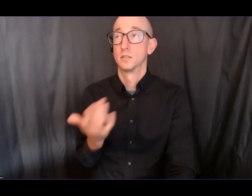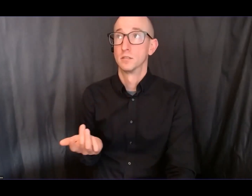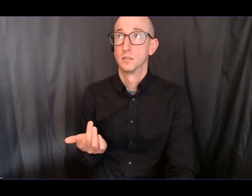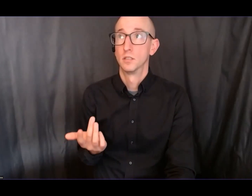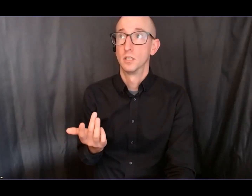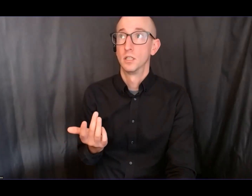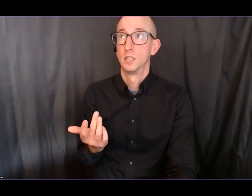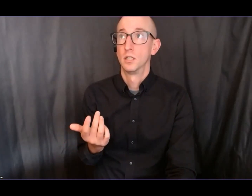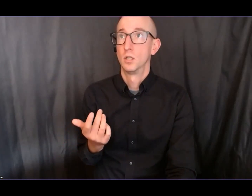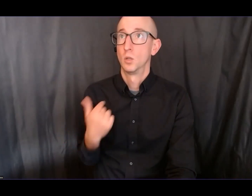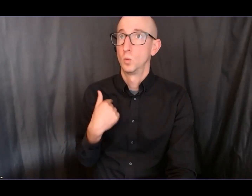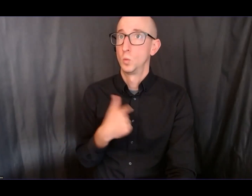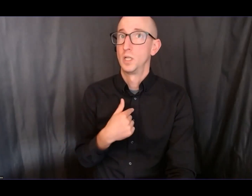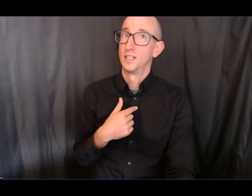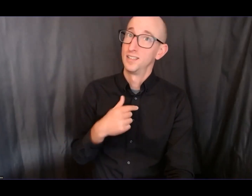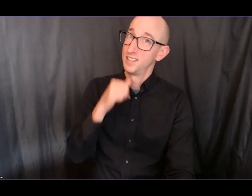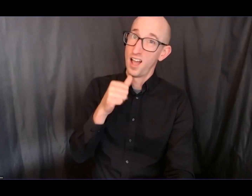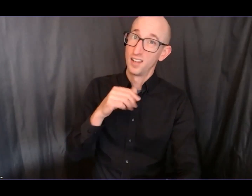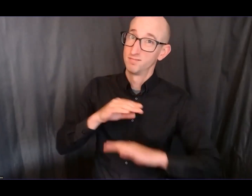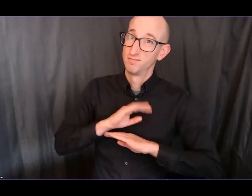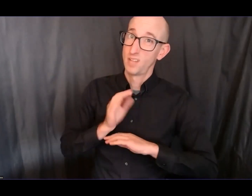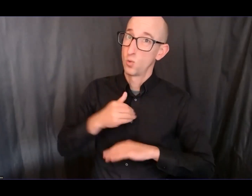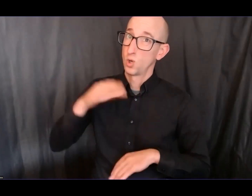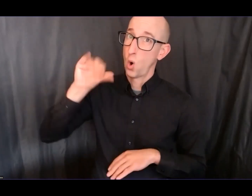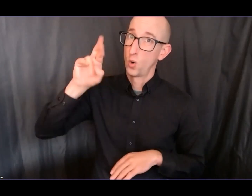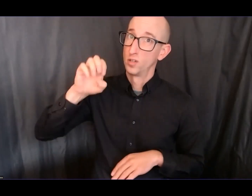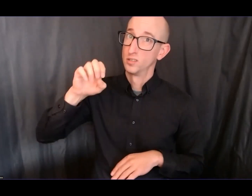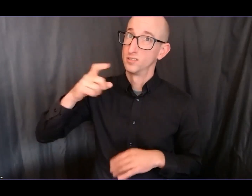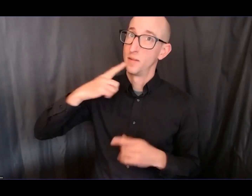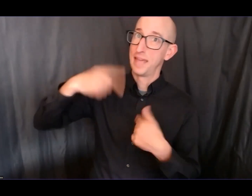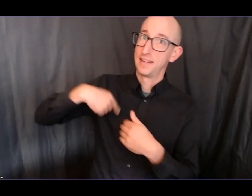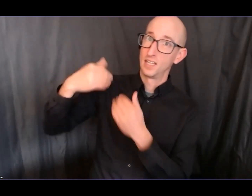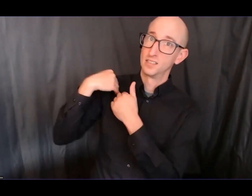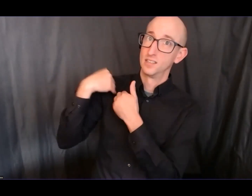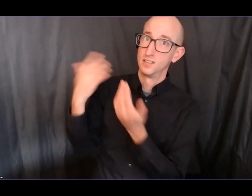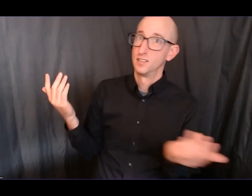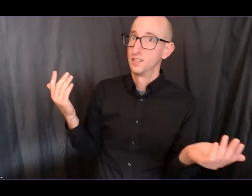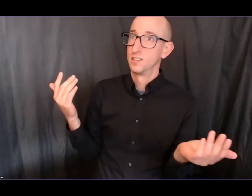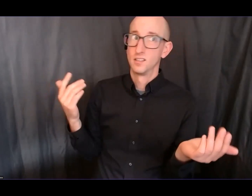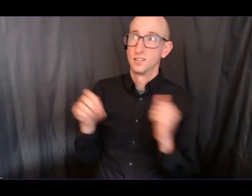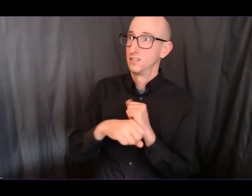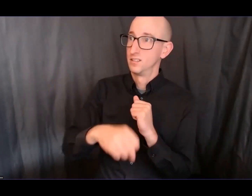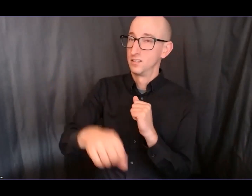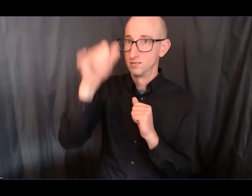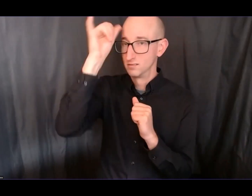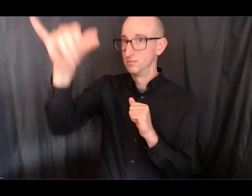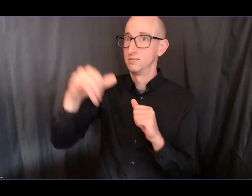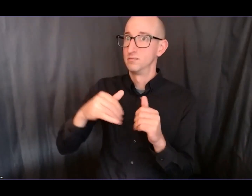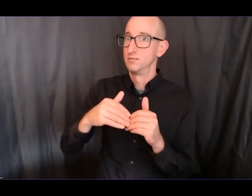we're kind of not meeting our core mandate, that it's been taking us so long to sort of take the next step on this definition